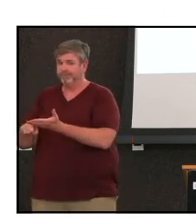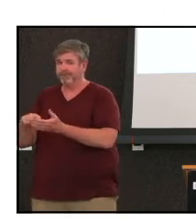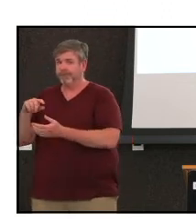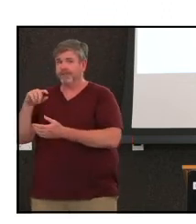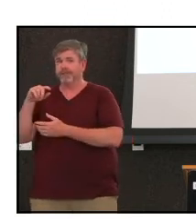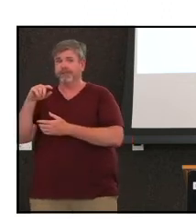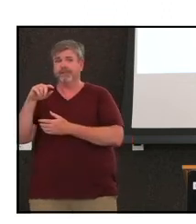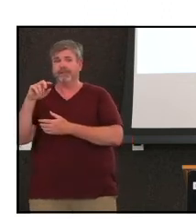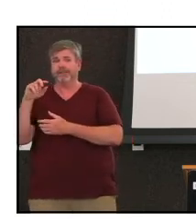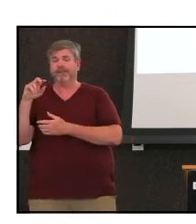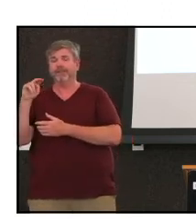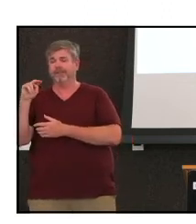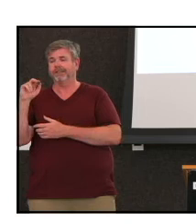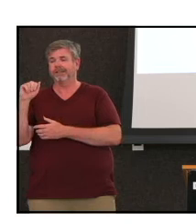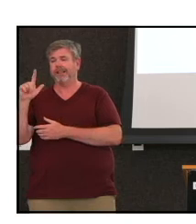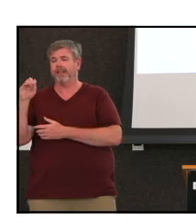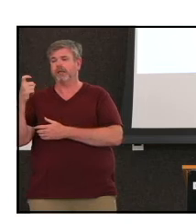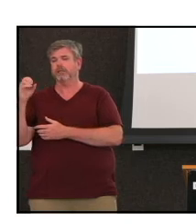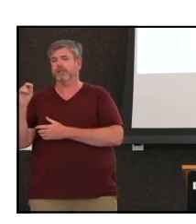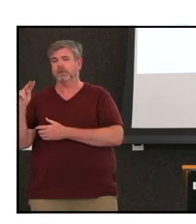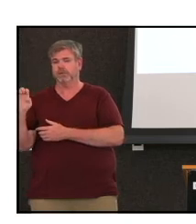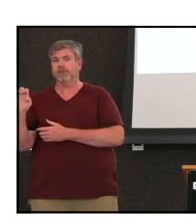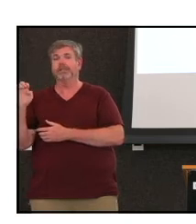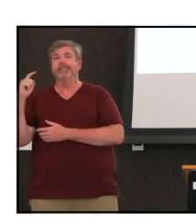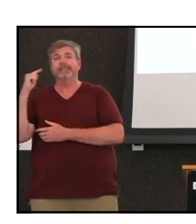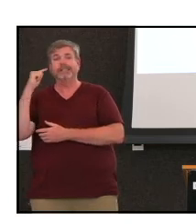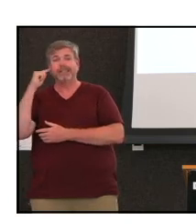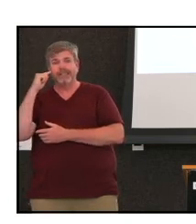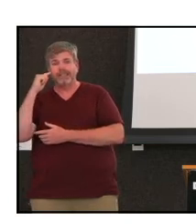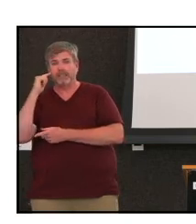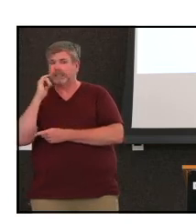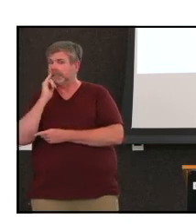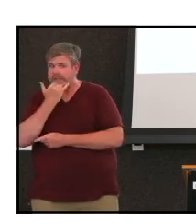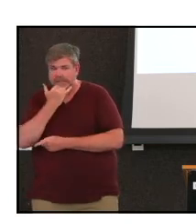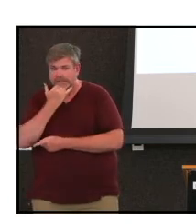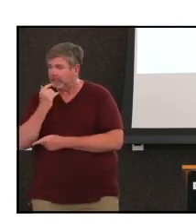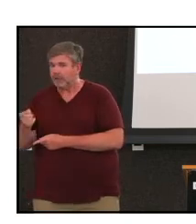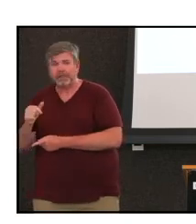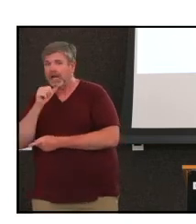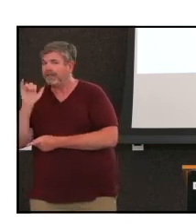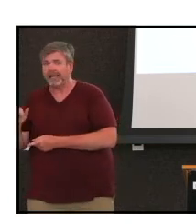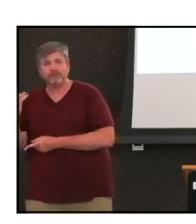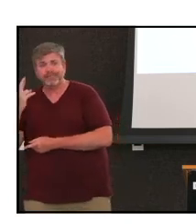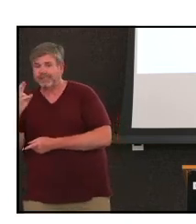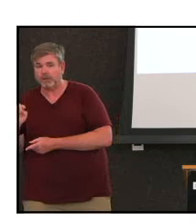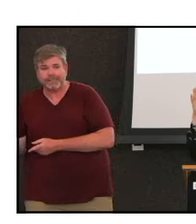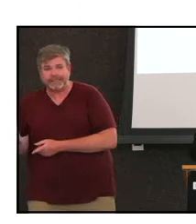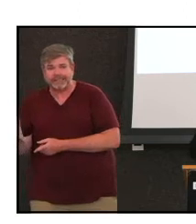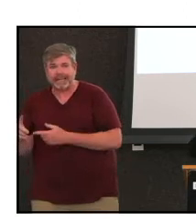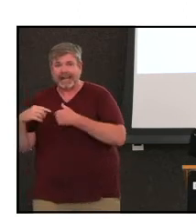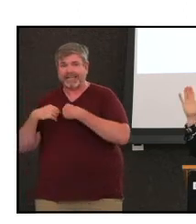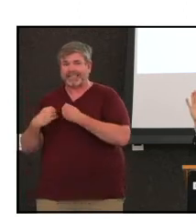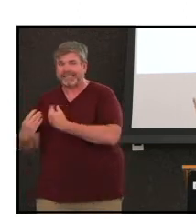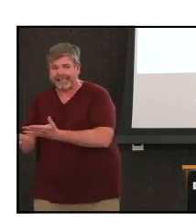there's something else wrong, giving naloxone will not hurt them. So there's no downside to giving naloxone. If there's any